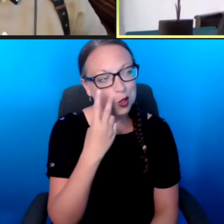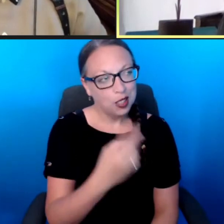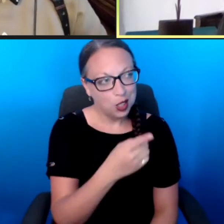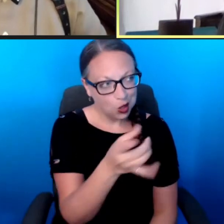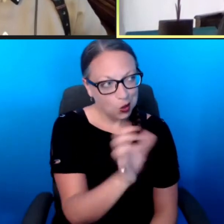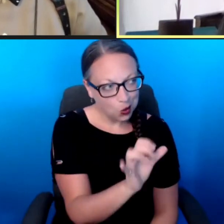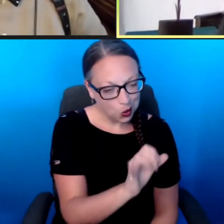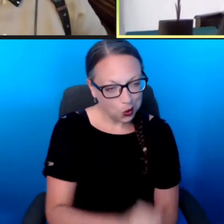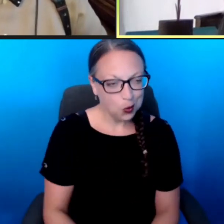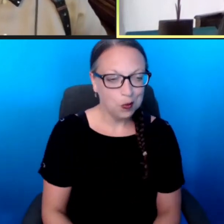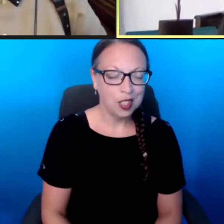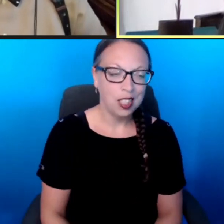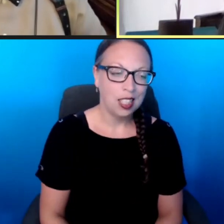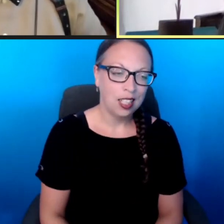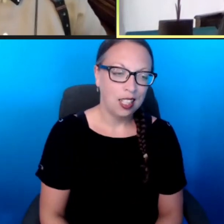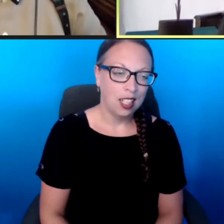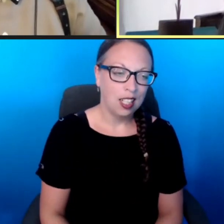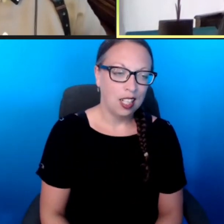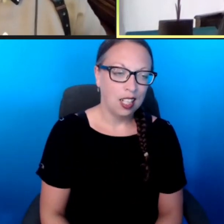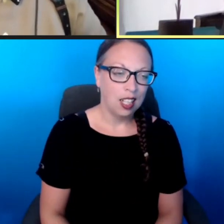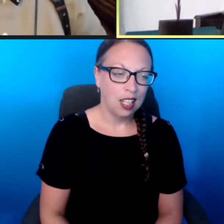I